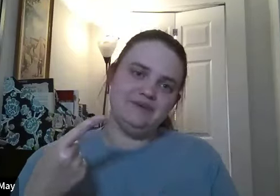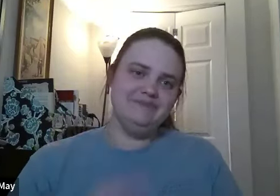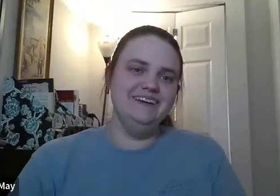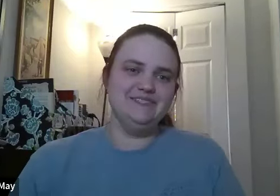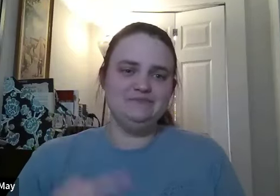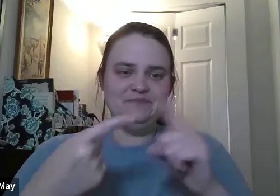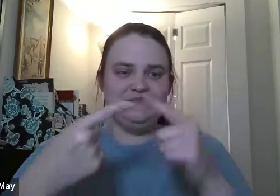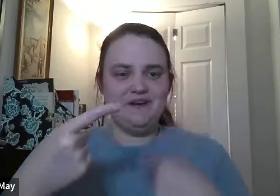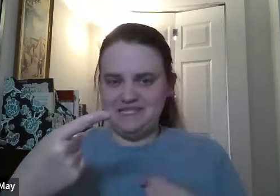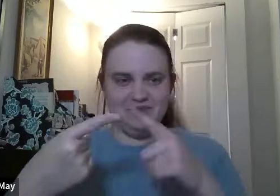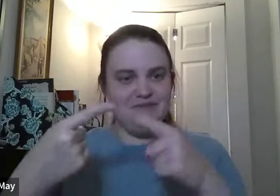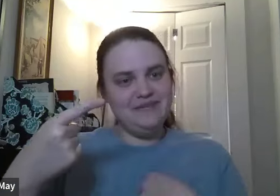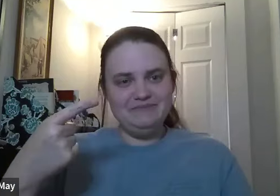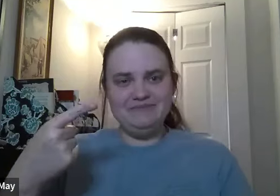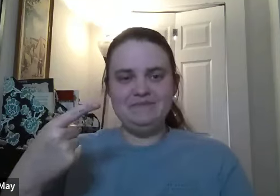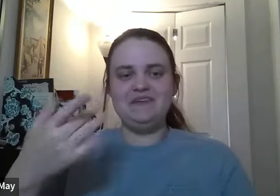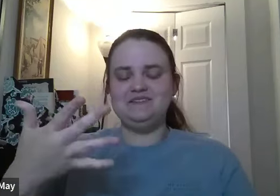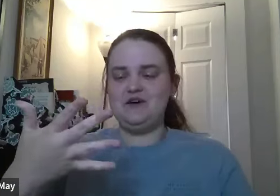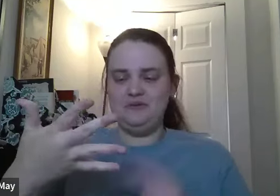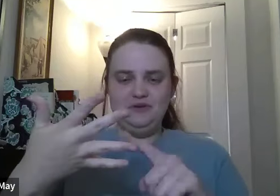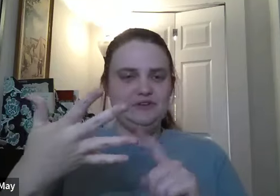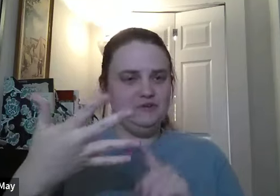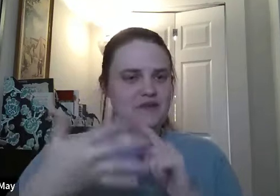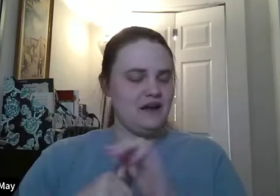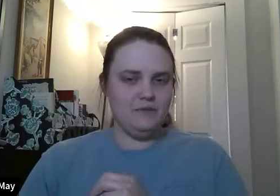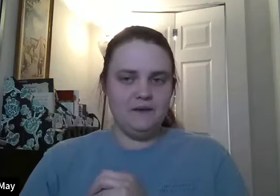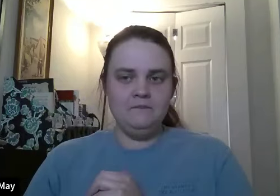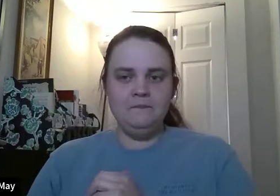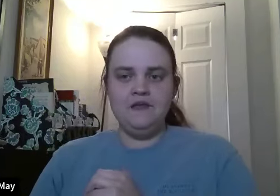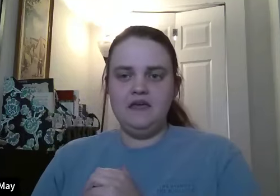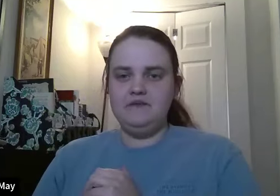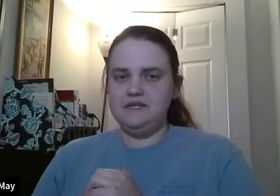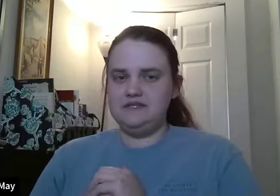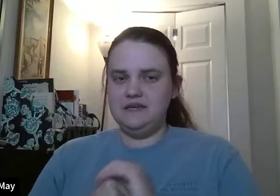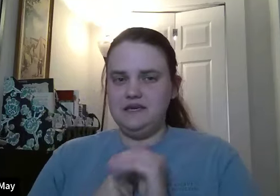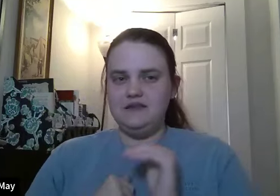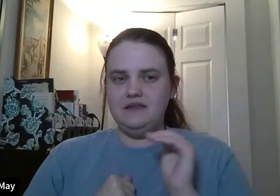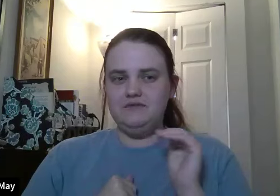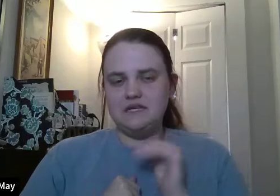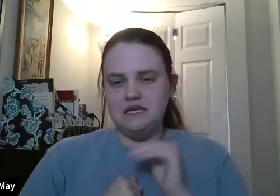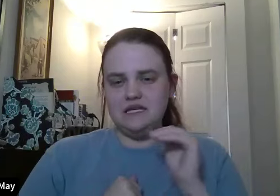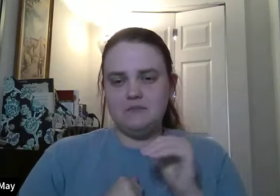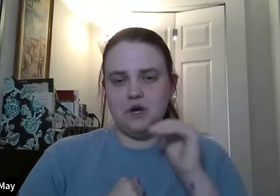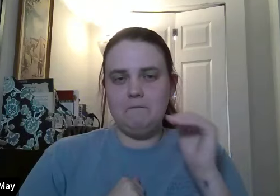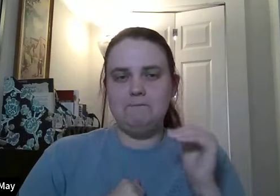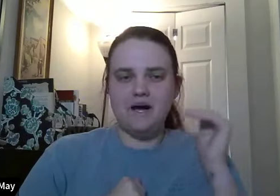me. Very simple. So you can do it that kind of way. If it's any number